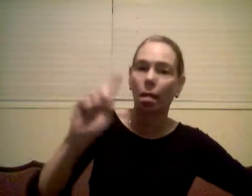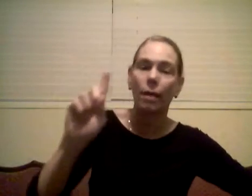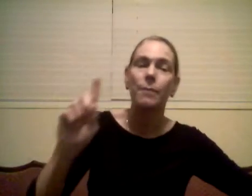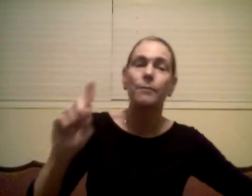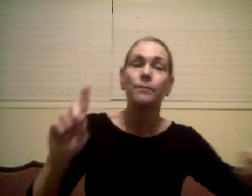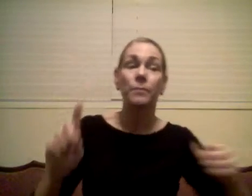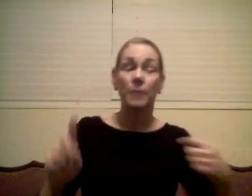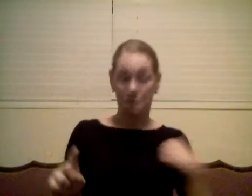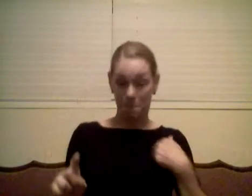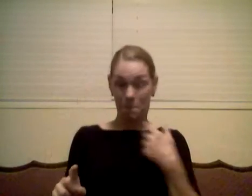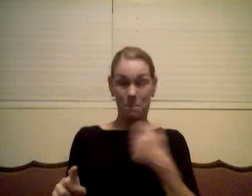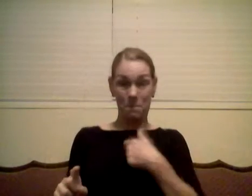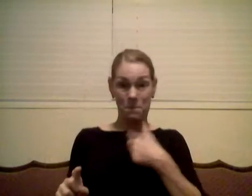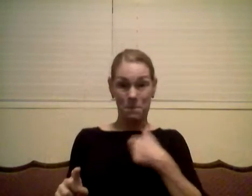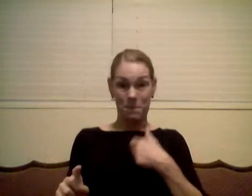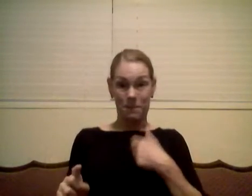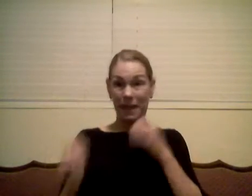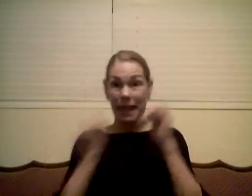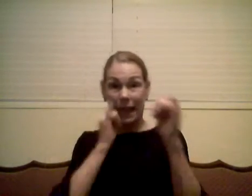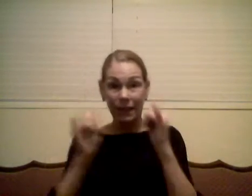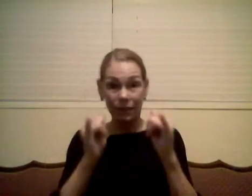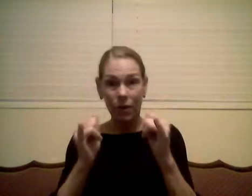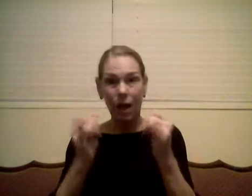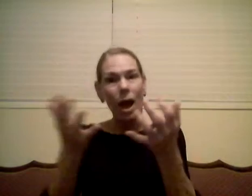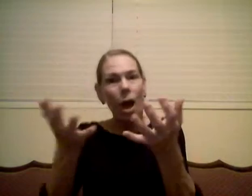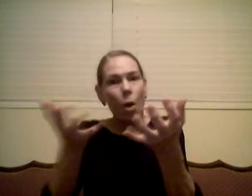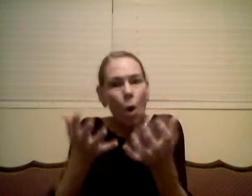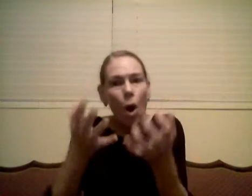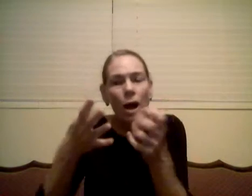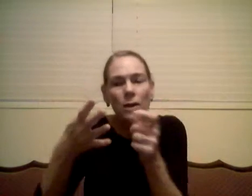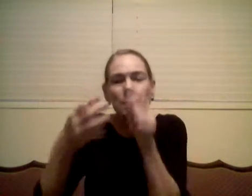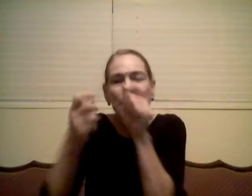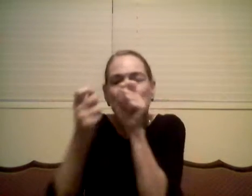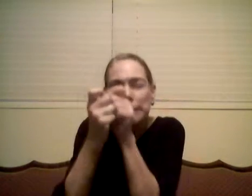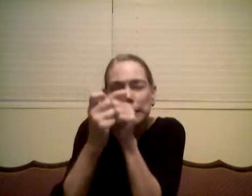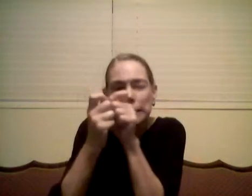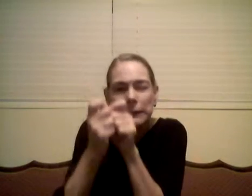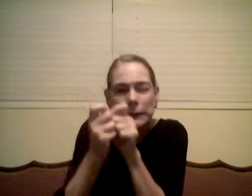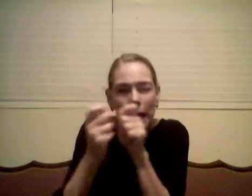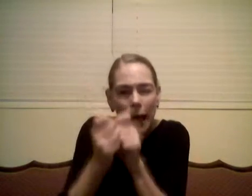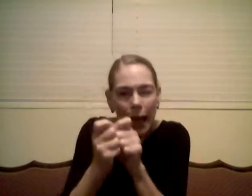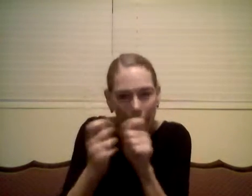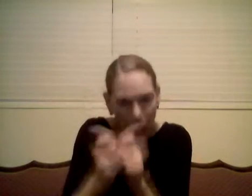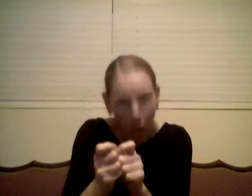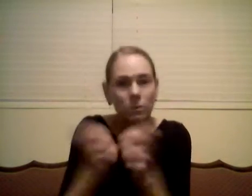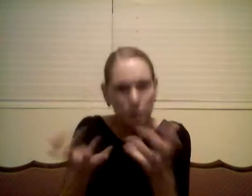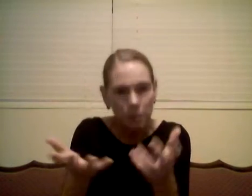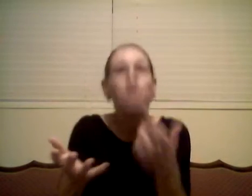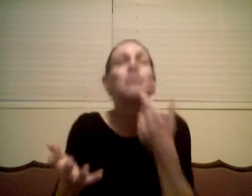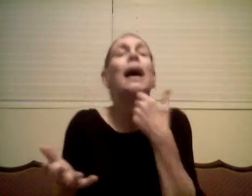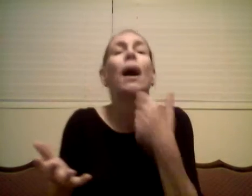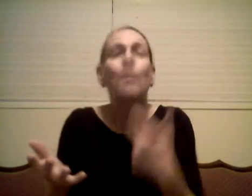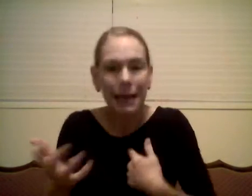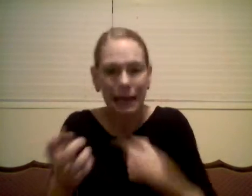I don't know Mary, who was in your communications class project. It is okay to rat her out and tell me that she didn't turn stuff in